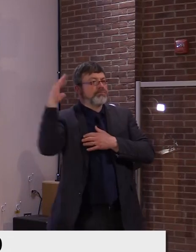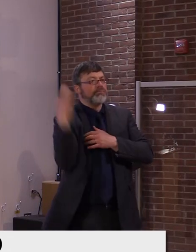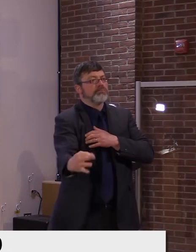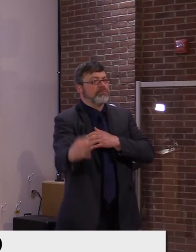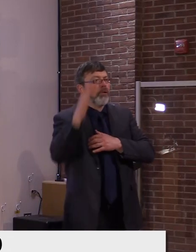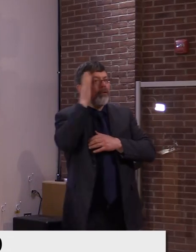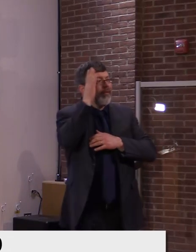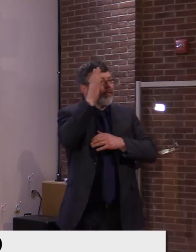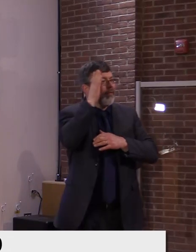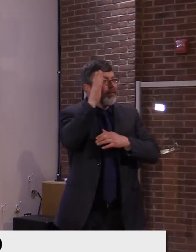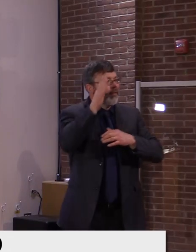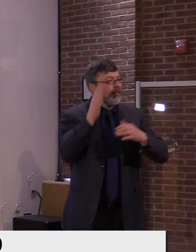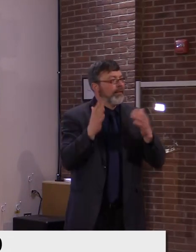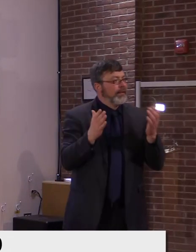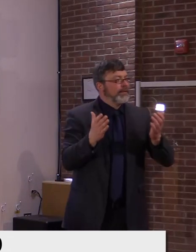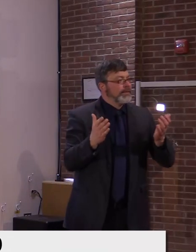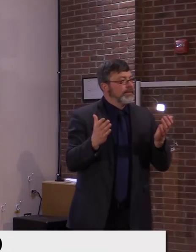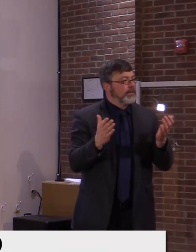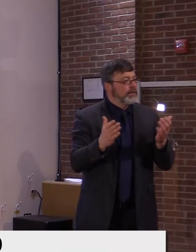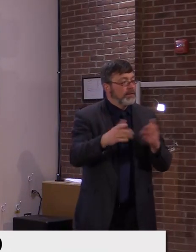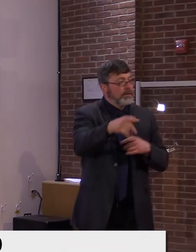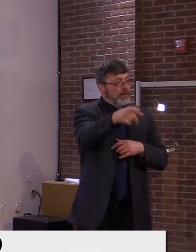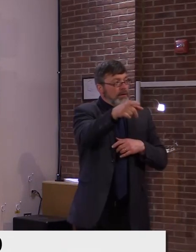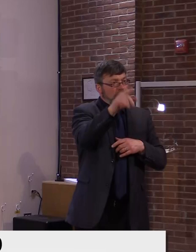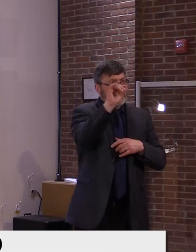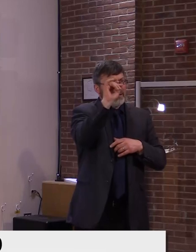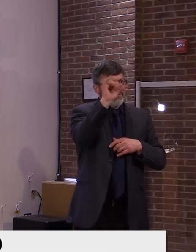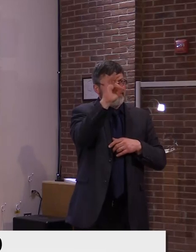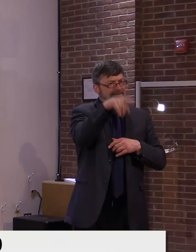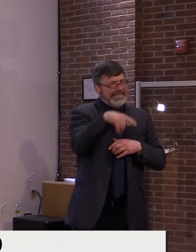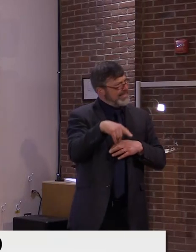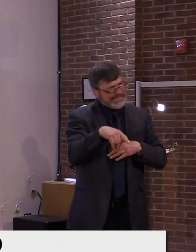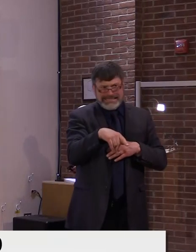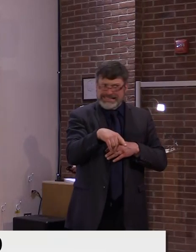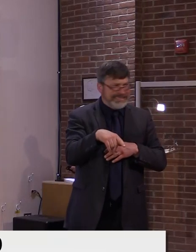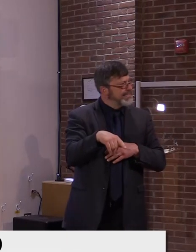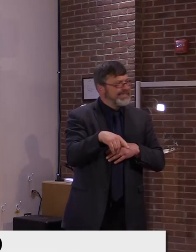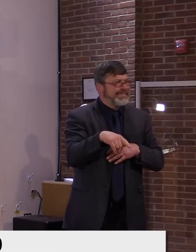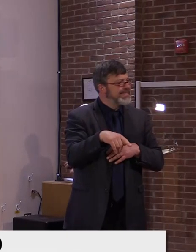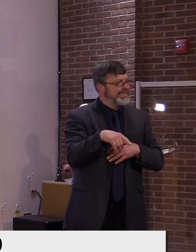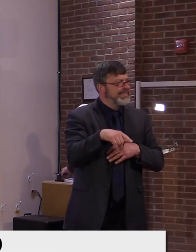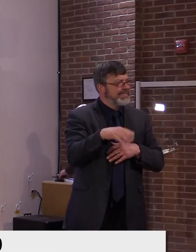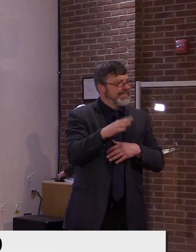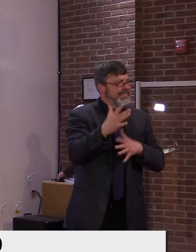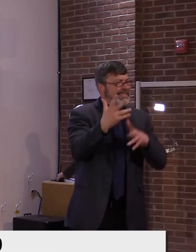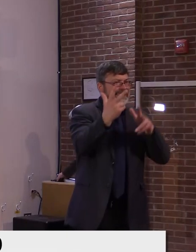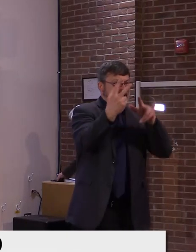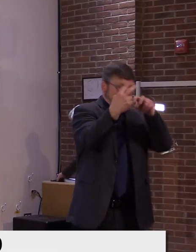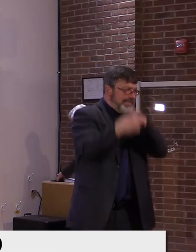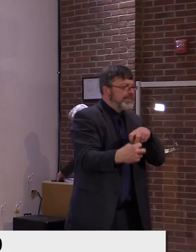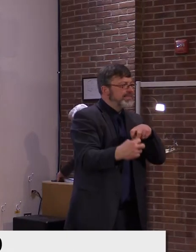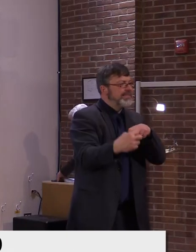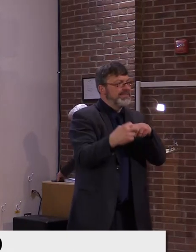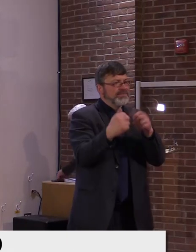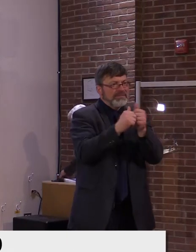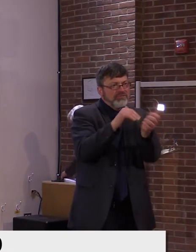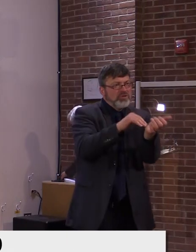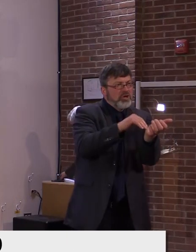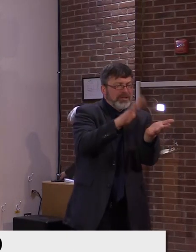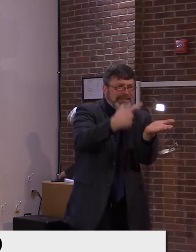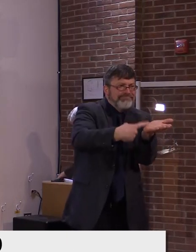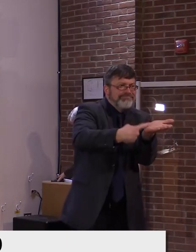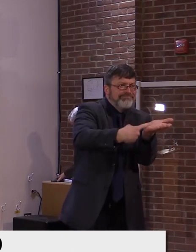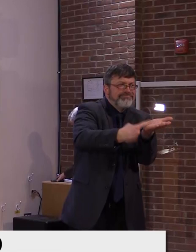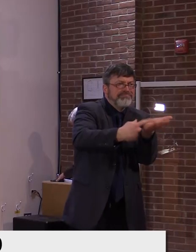A personal reason will always be the most compelling. And once they have a reason, think of ways that you can help to make